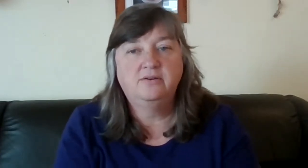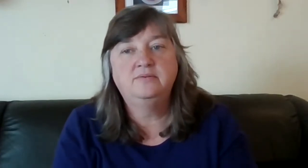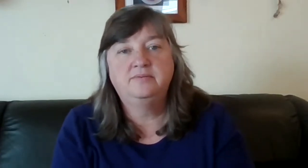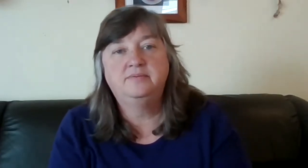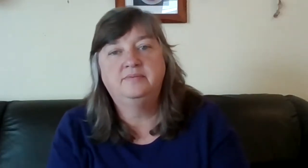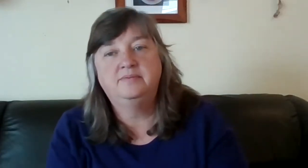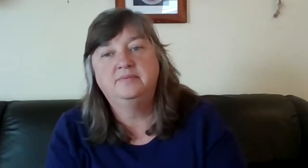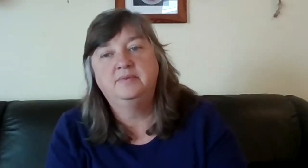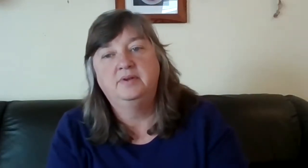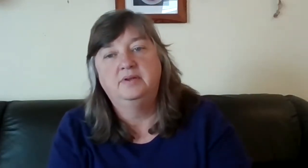Tomato,